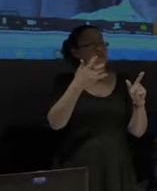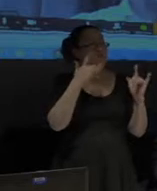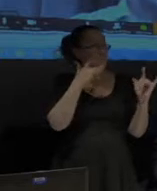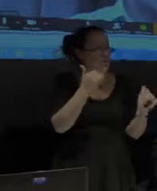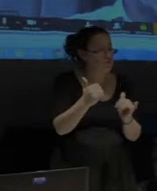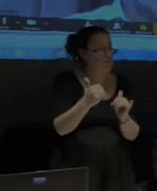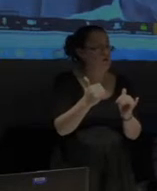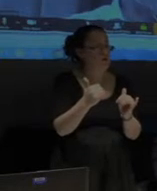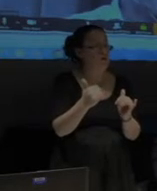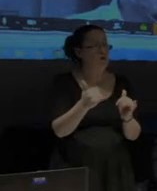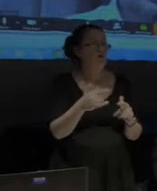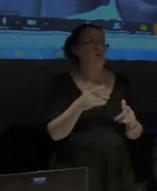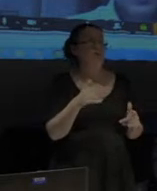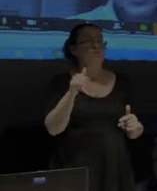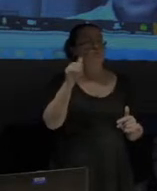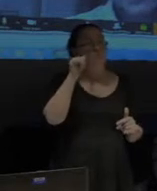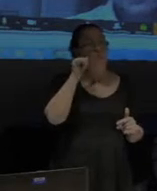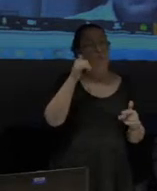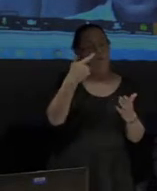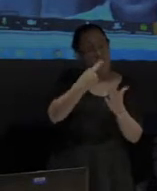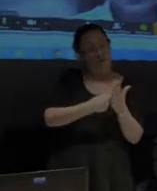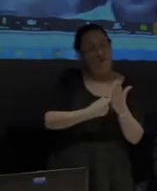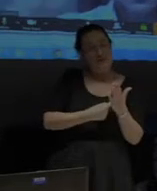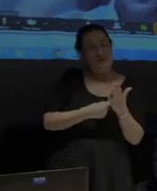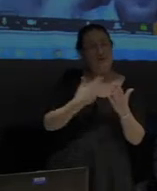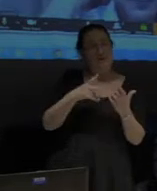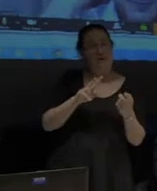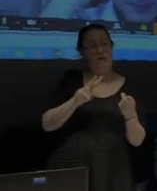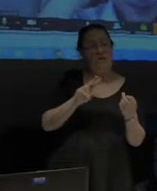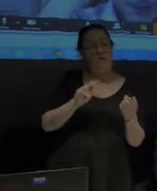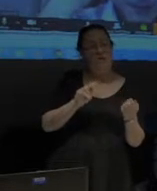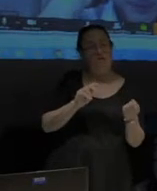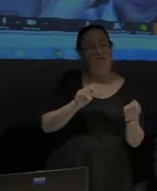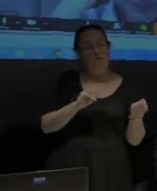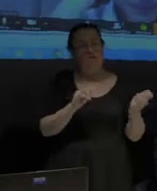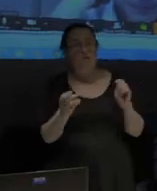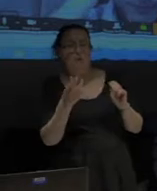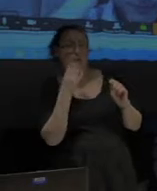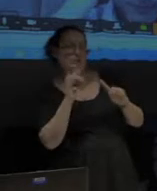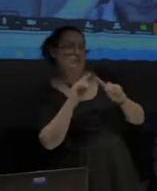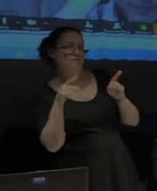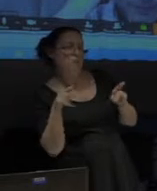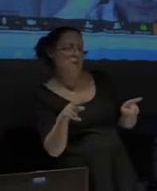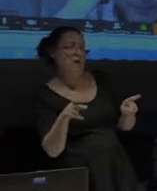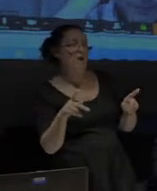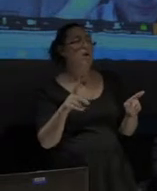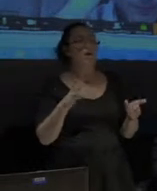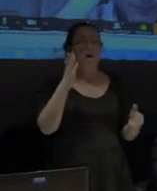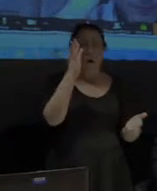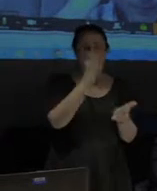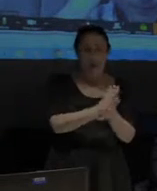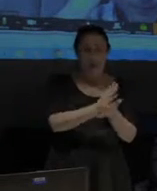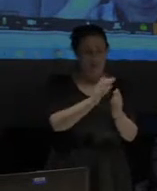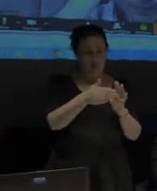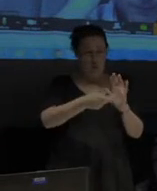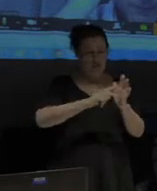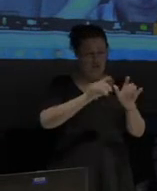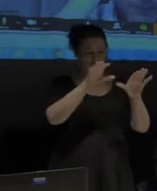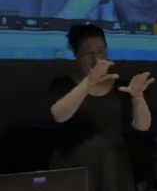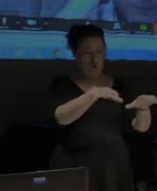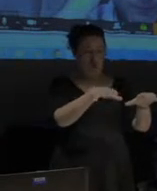the policies, to know what really is happening in the organization. So this thing about leaders